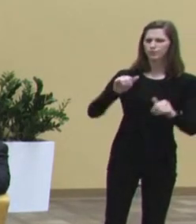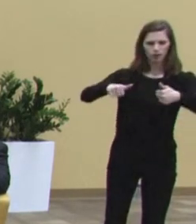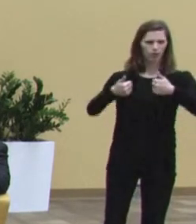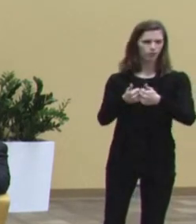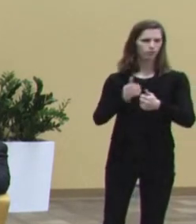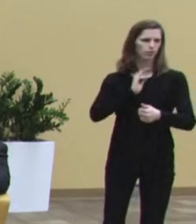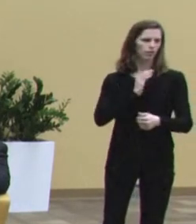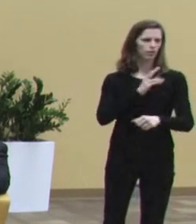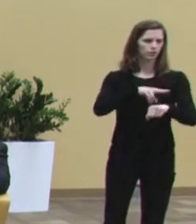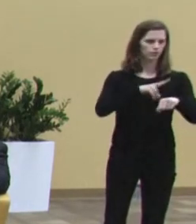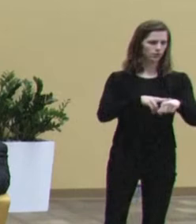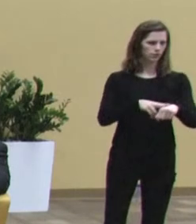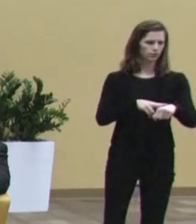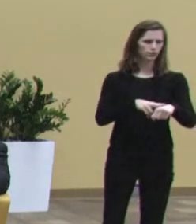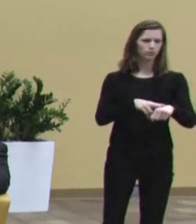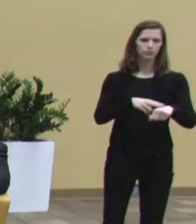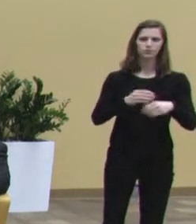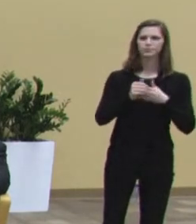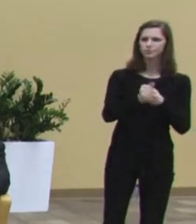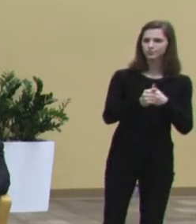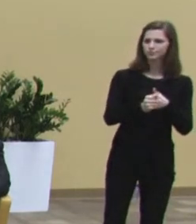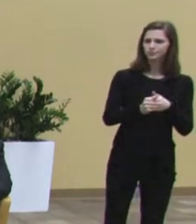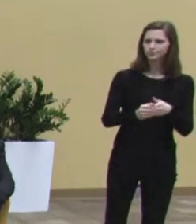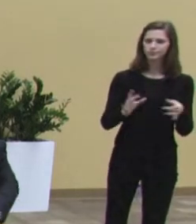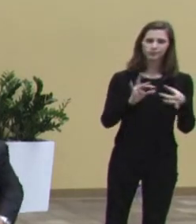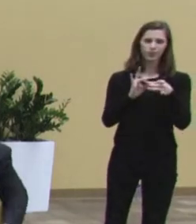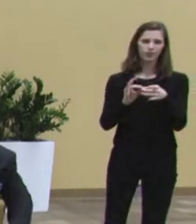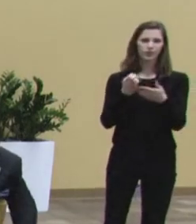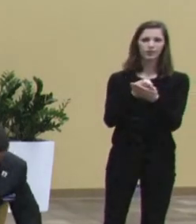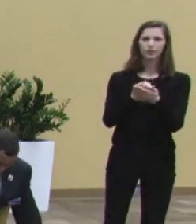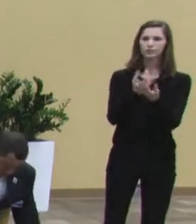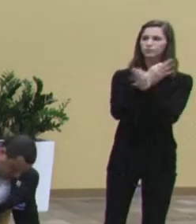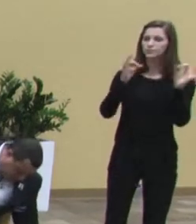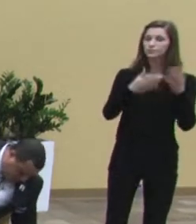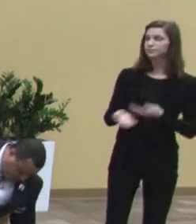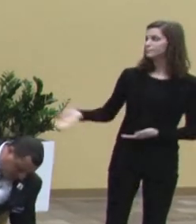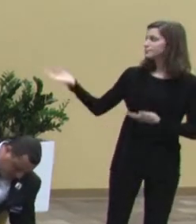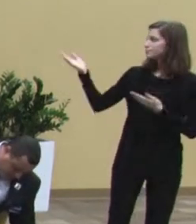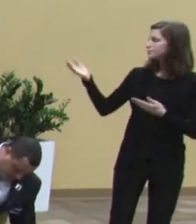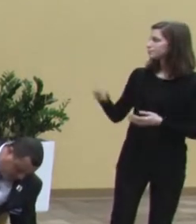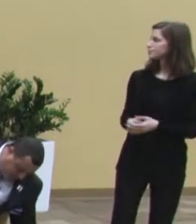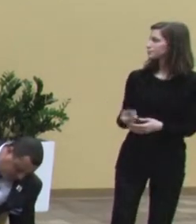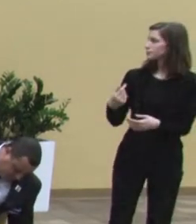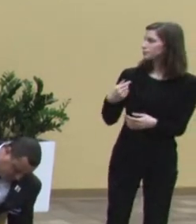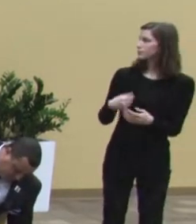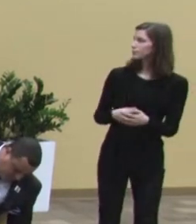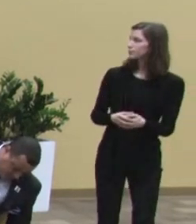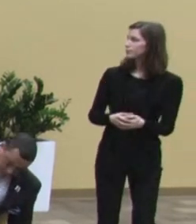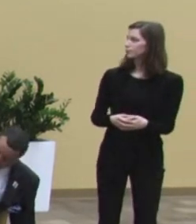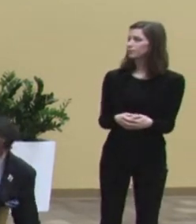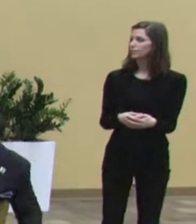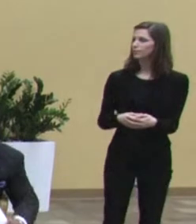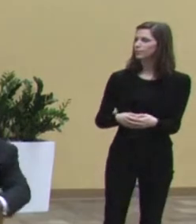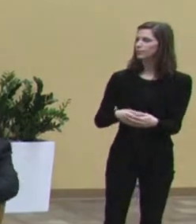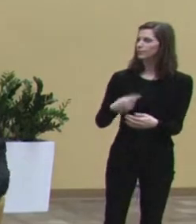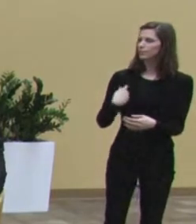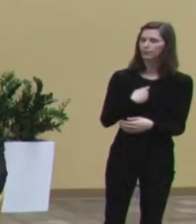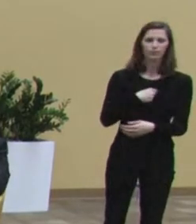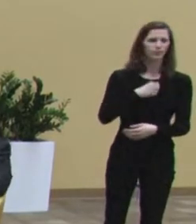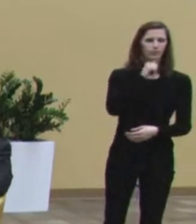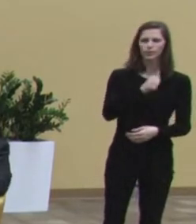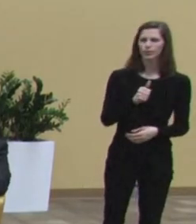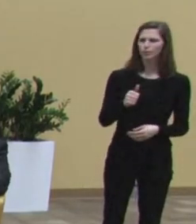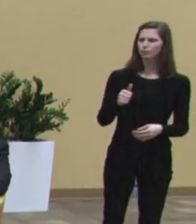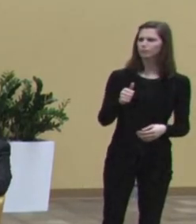regards to economic freedom. We don't have to curse and go around acting